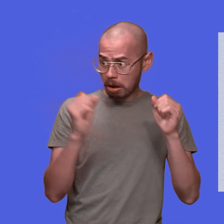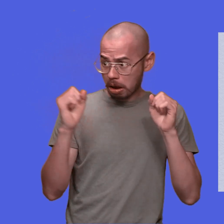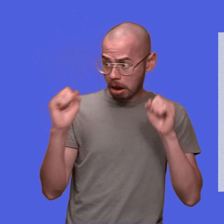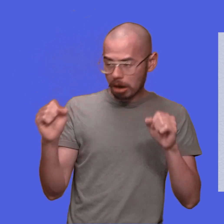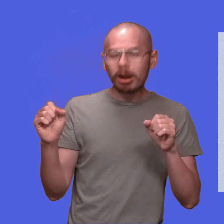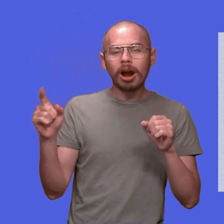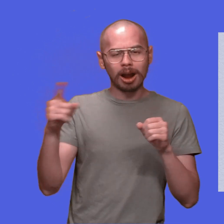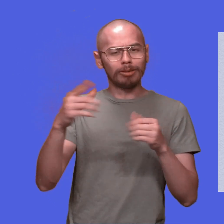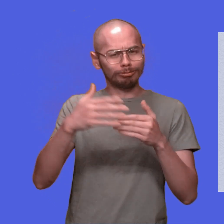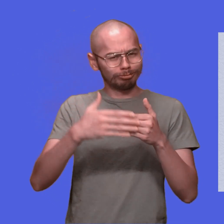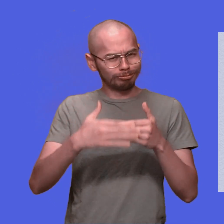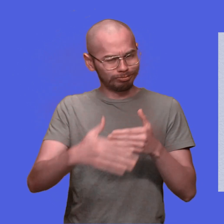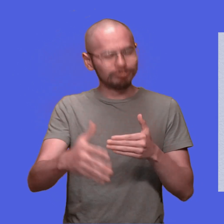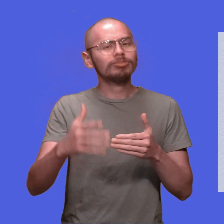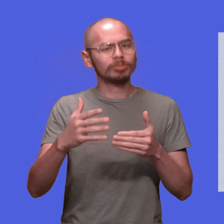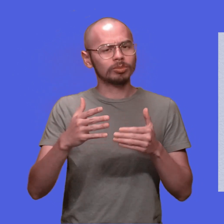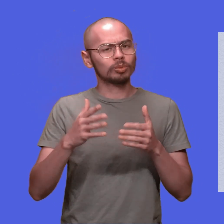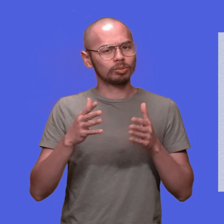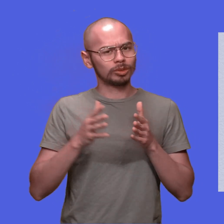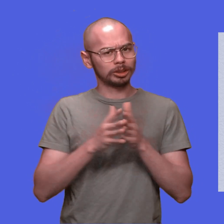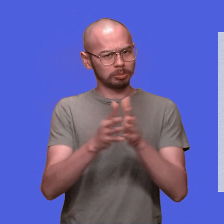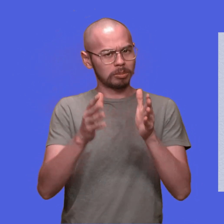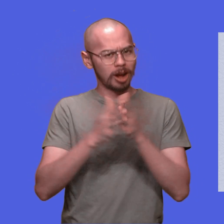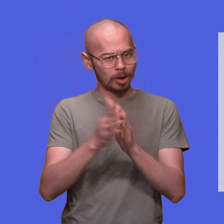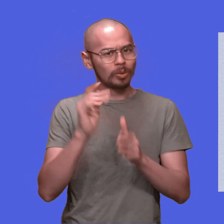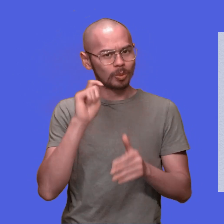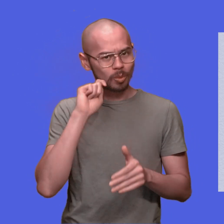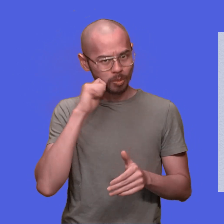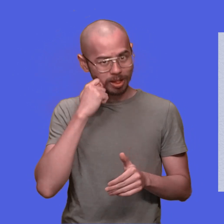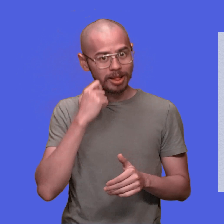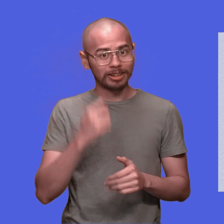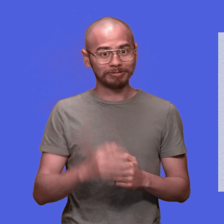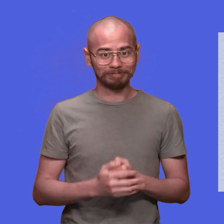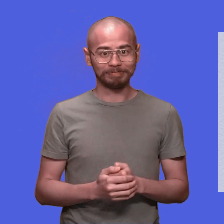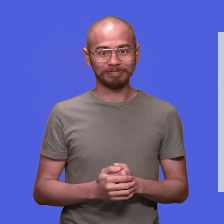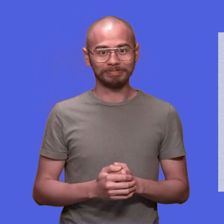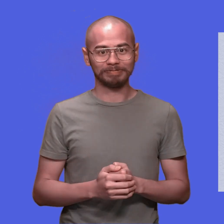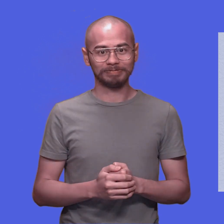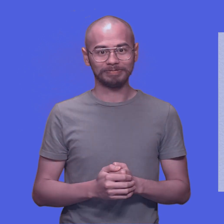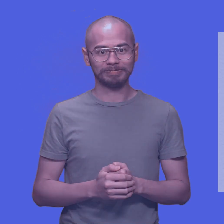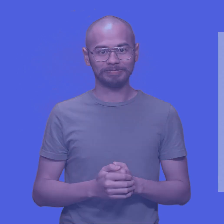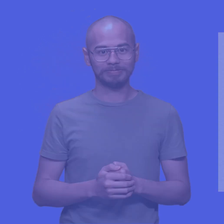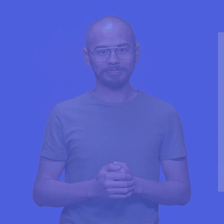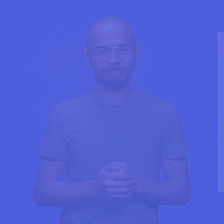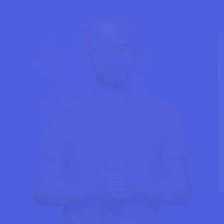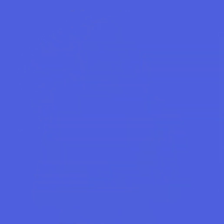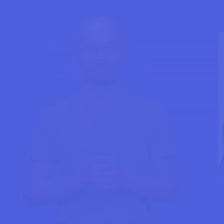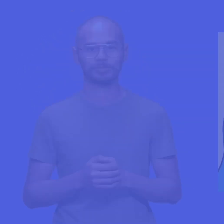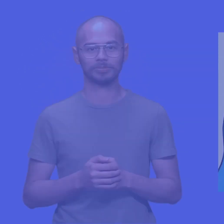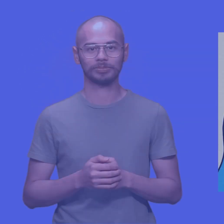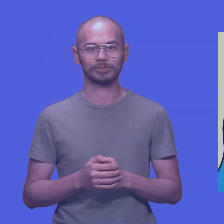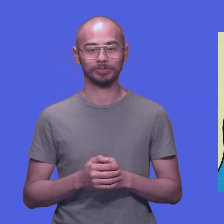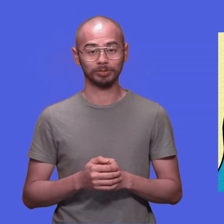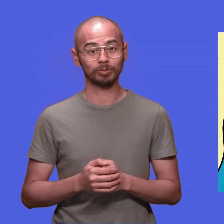on existing materials. It is important to know the different types of licenses available for when you create or seek to use other